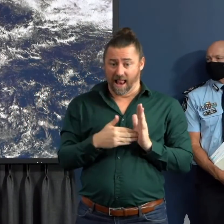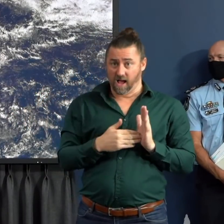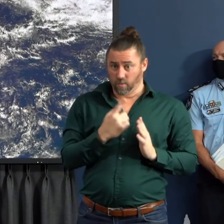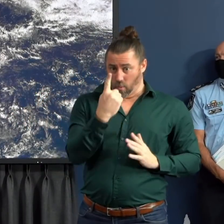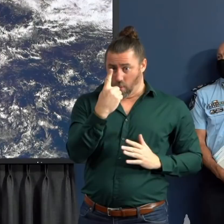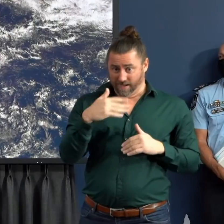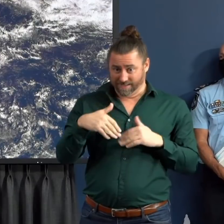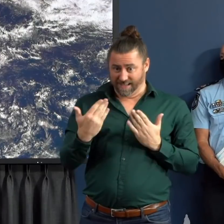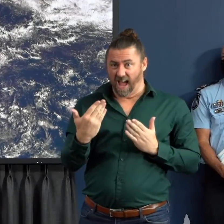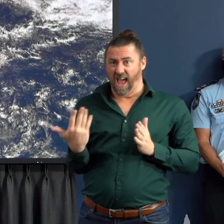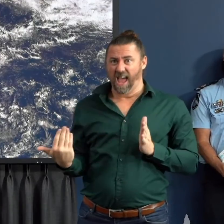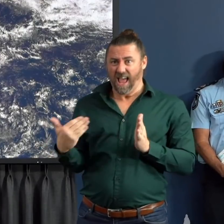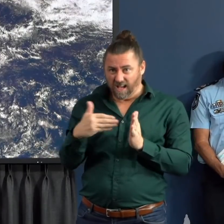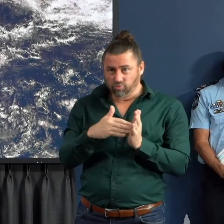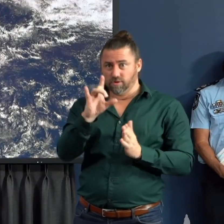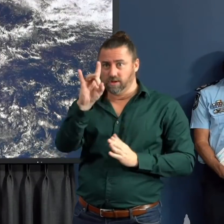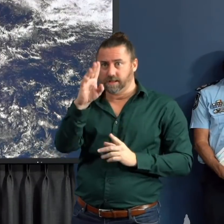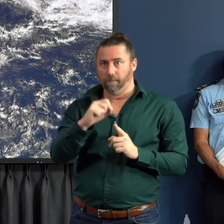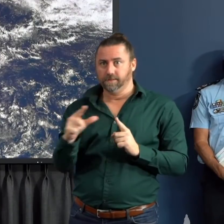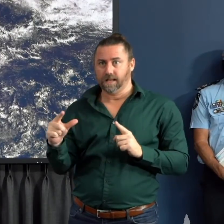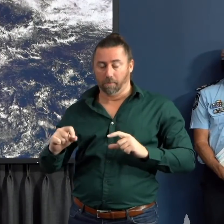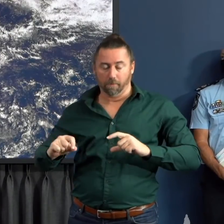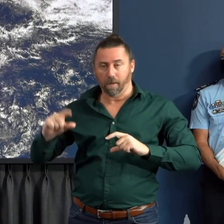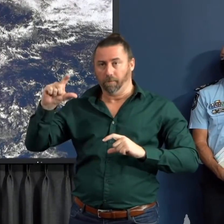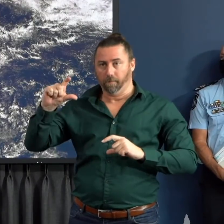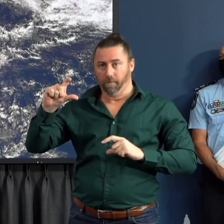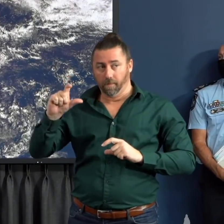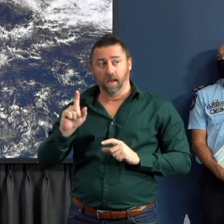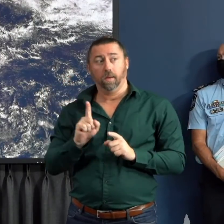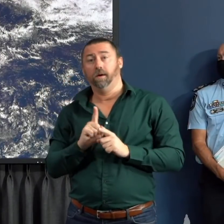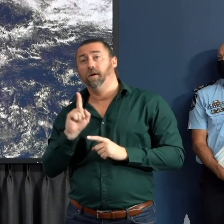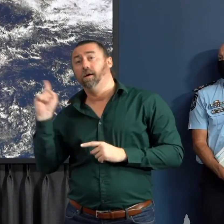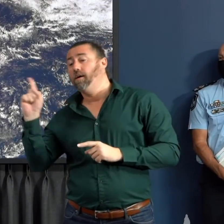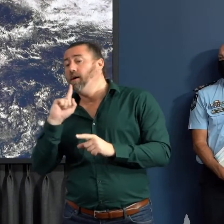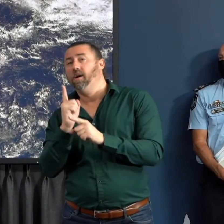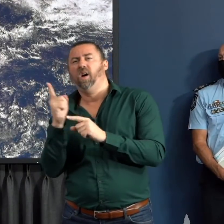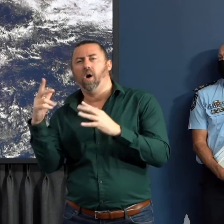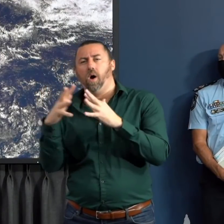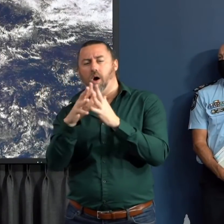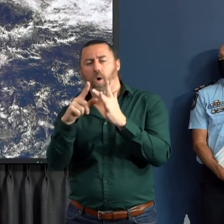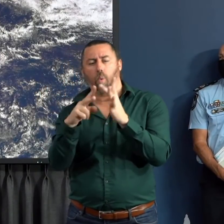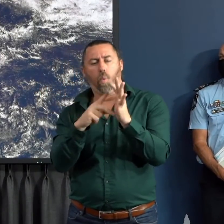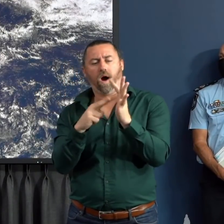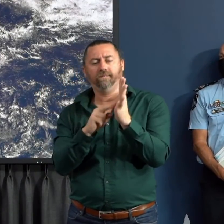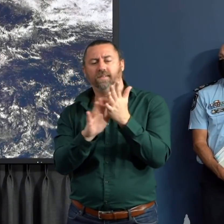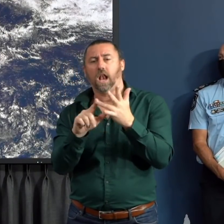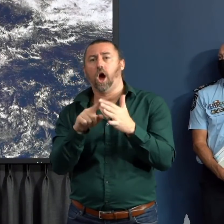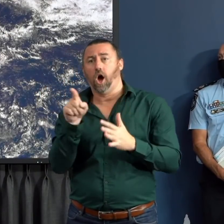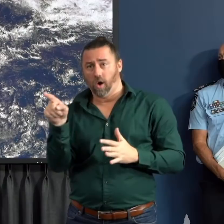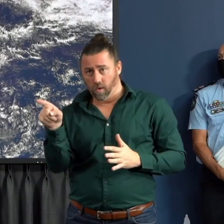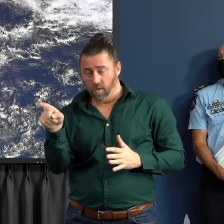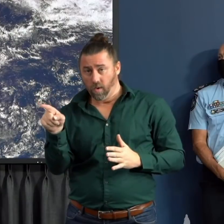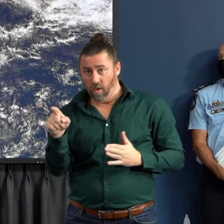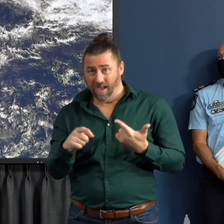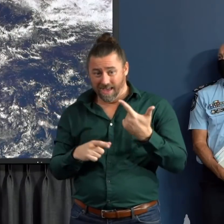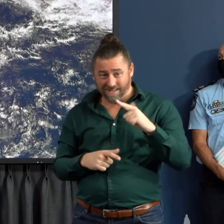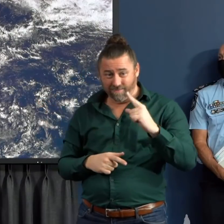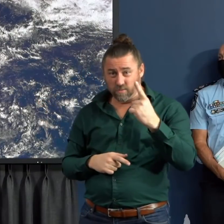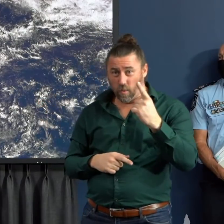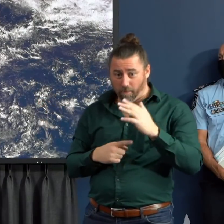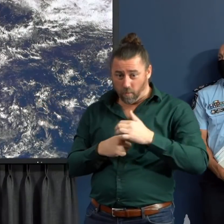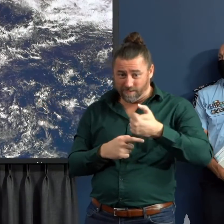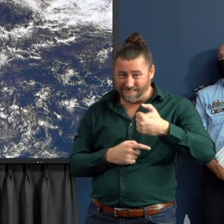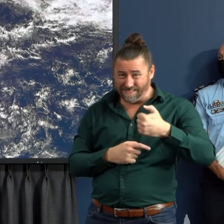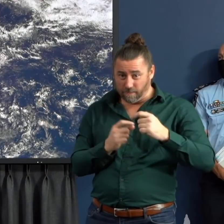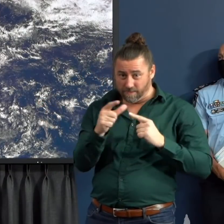hours, and in a similar context to the figures that the Premier mentioned for Wivenhoe, up from 71.6% on